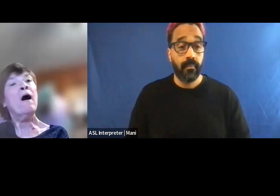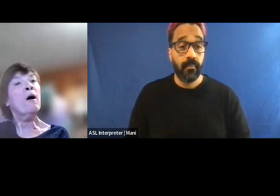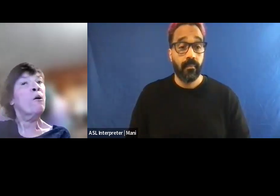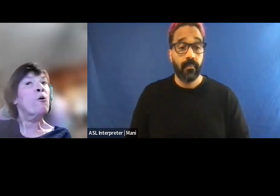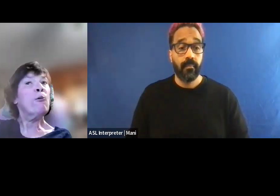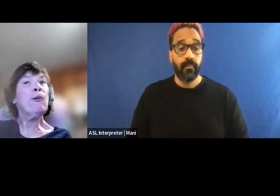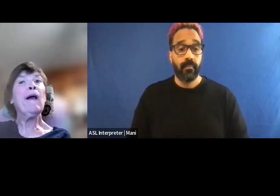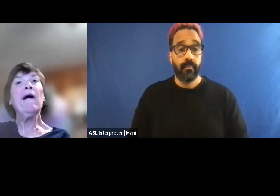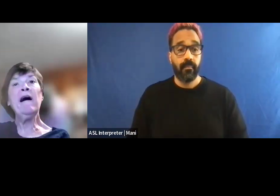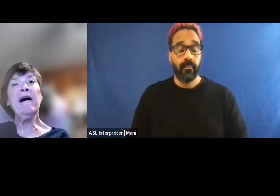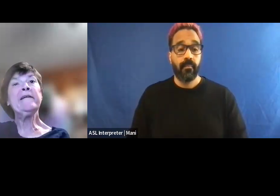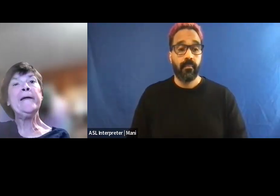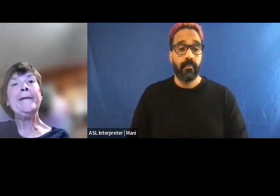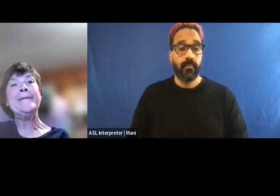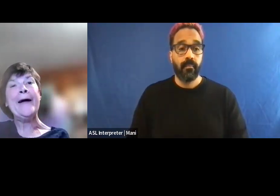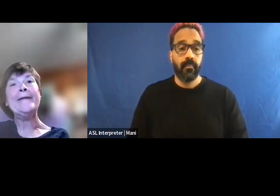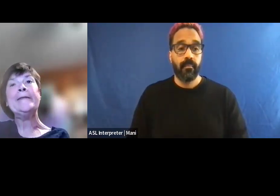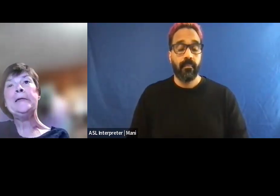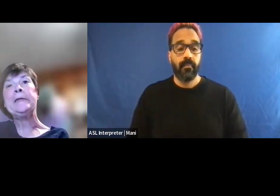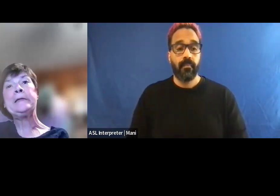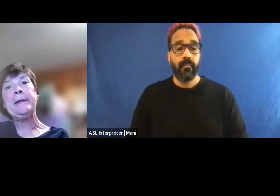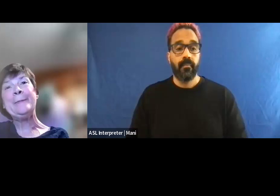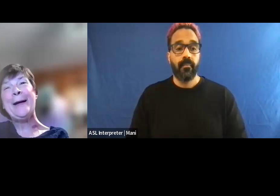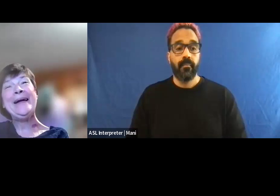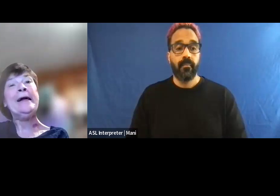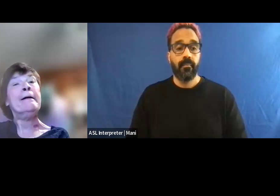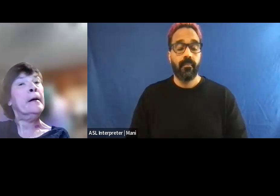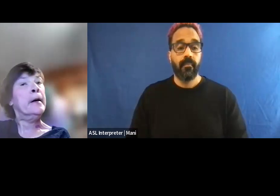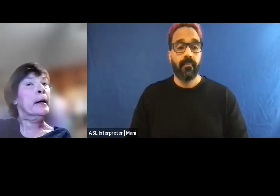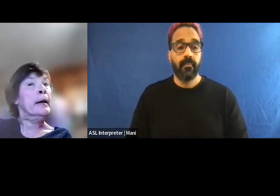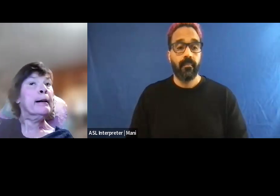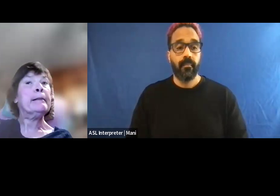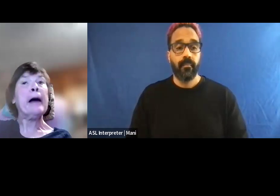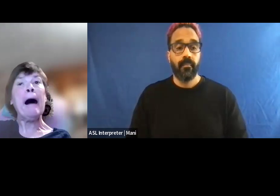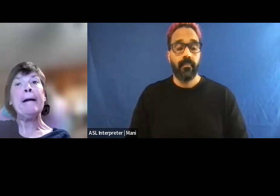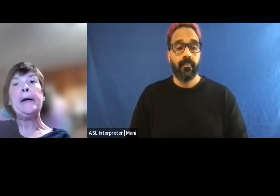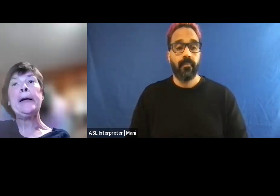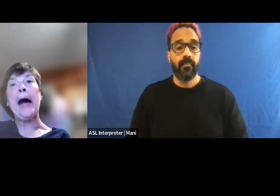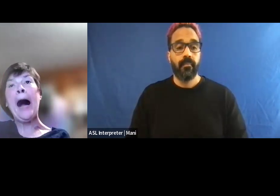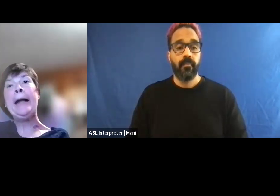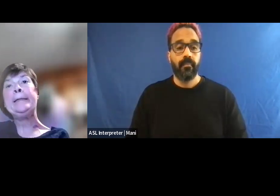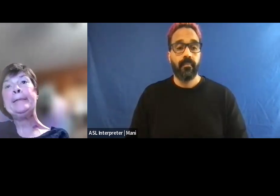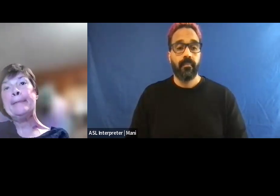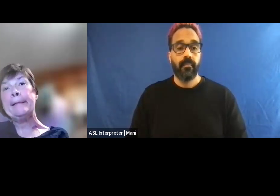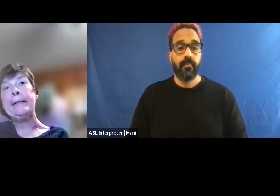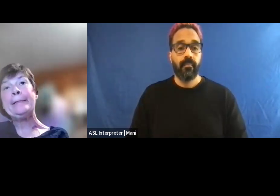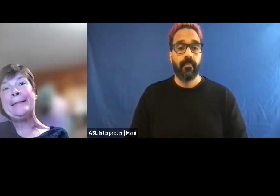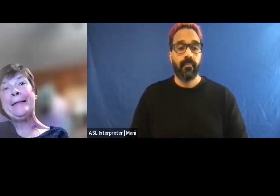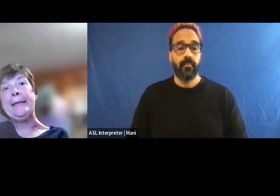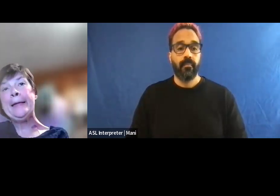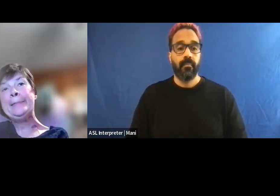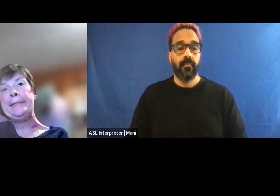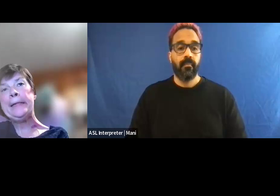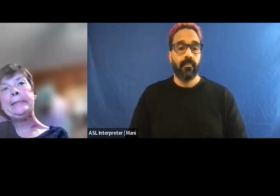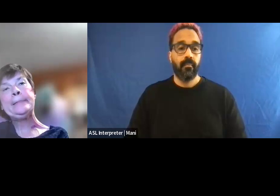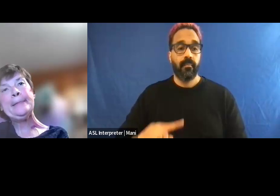on, we hook them up with somebody who's already on the board